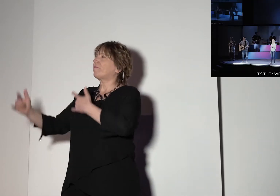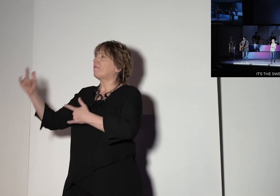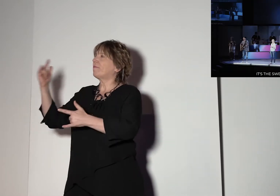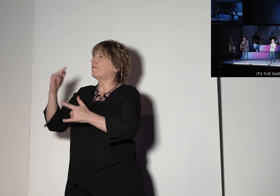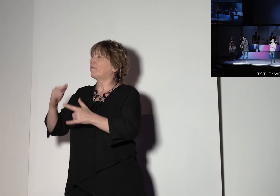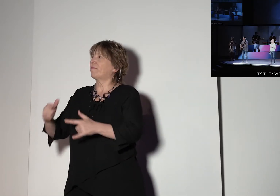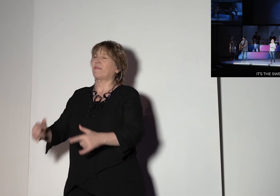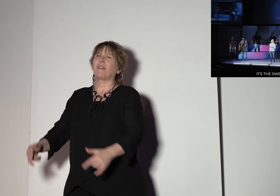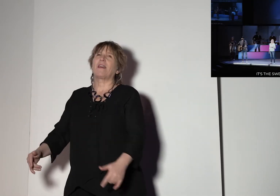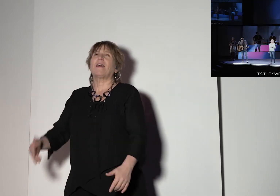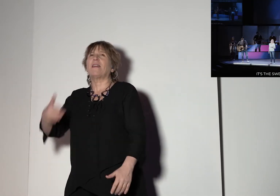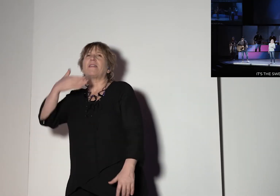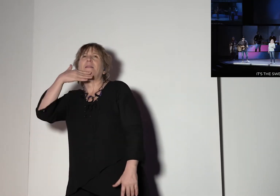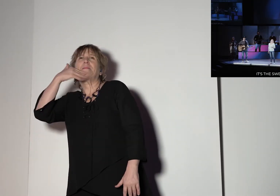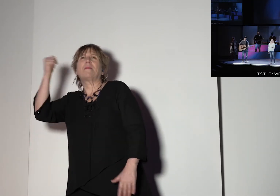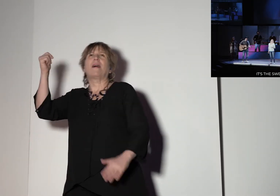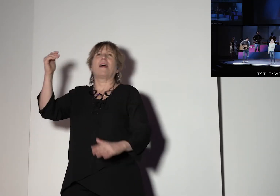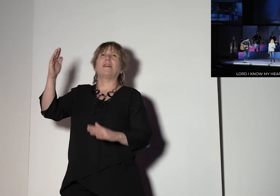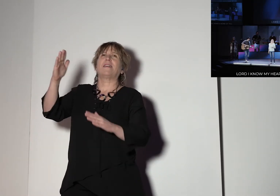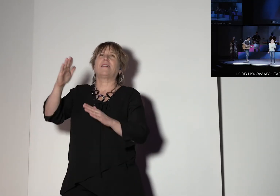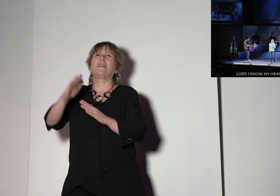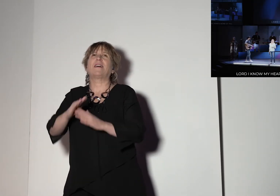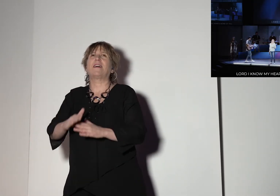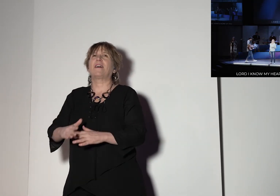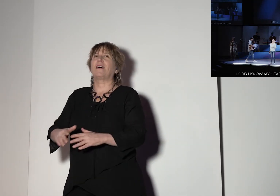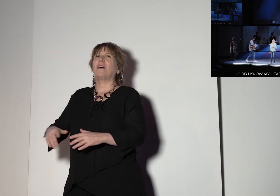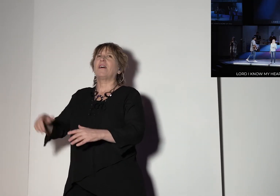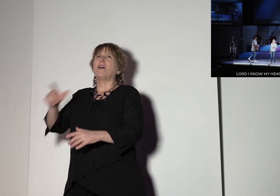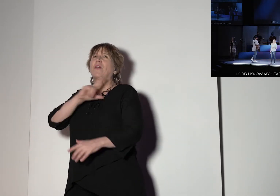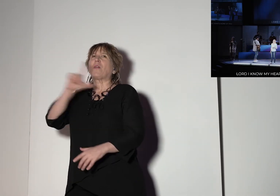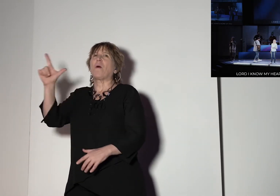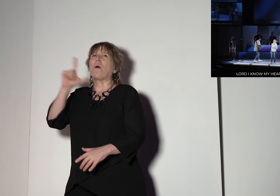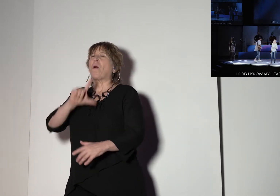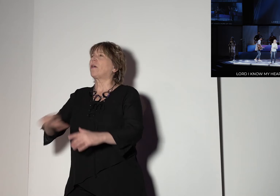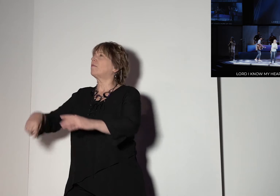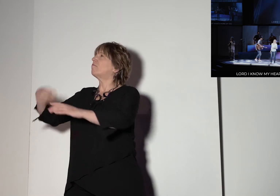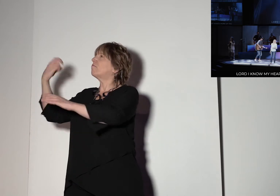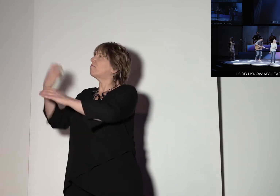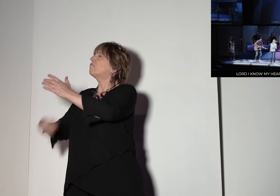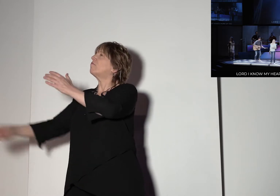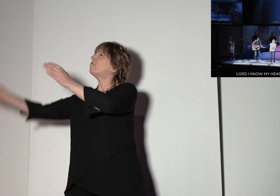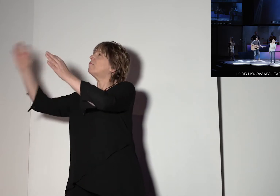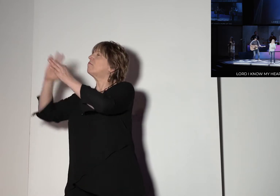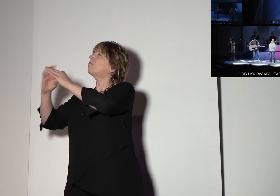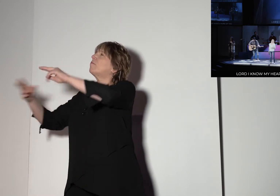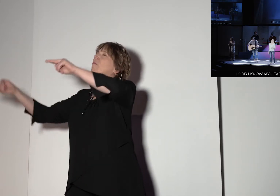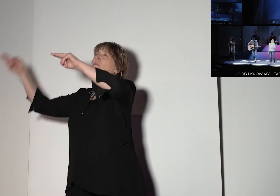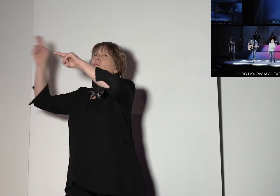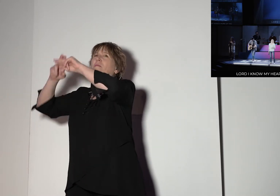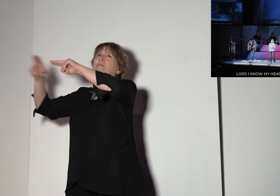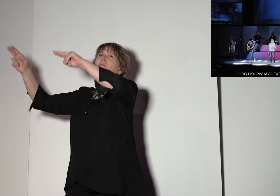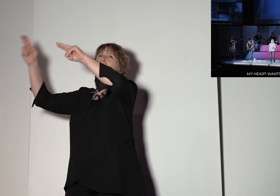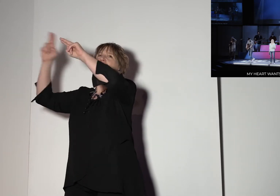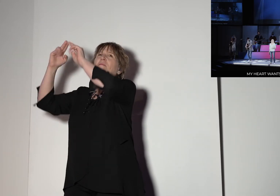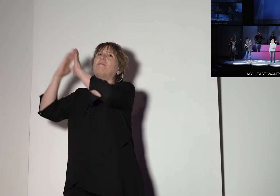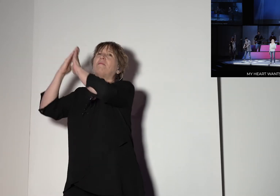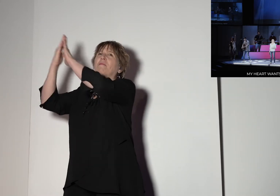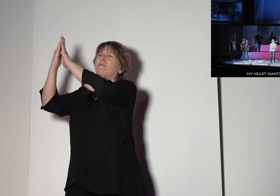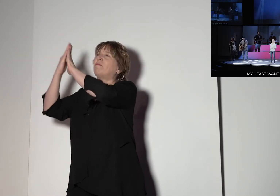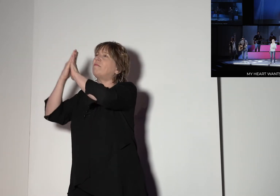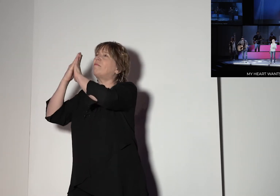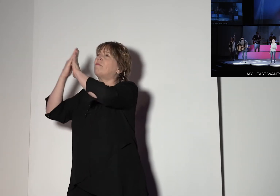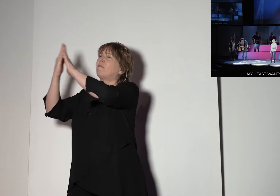of all. Lord, I know my heart wants some more of you.